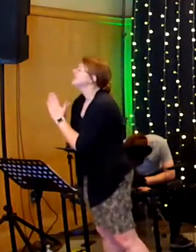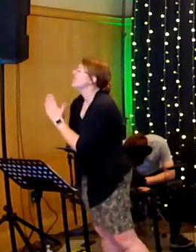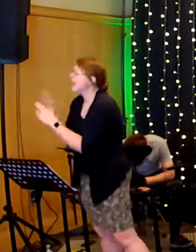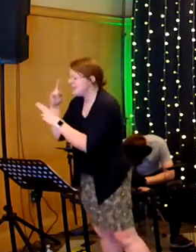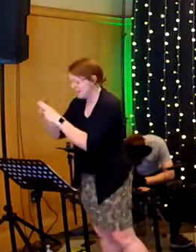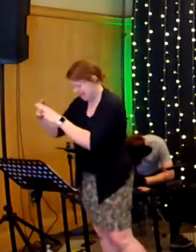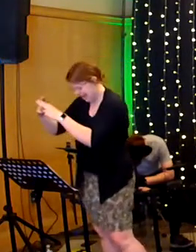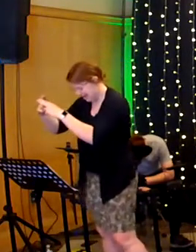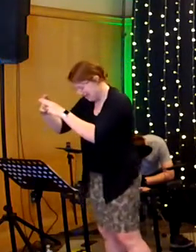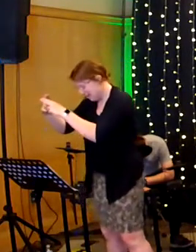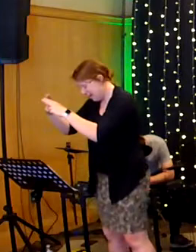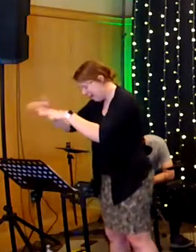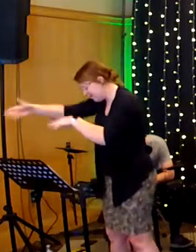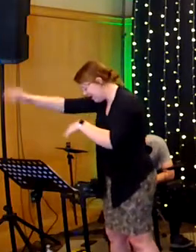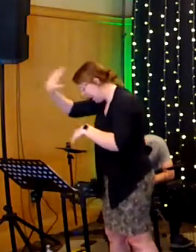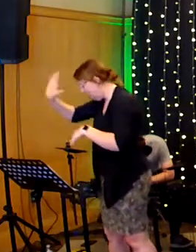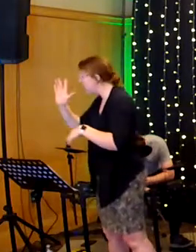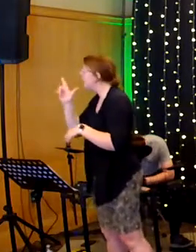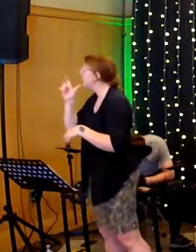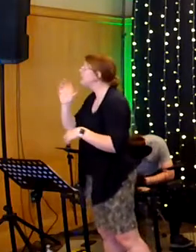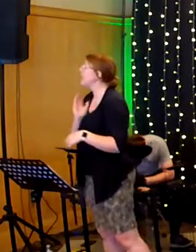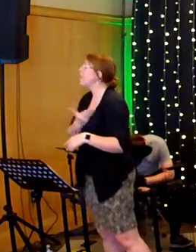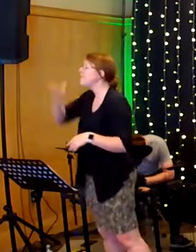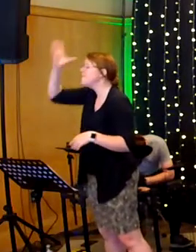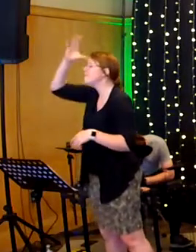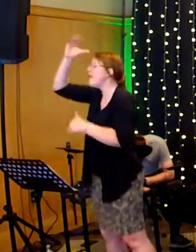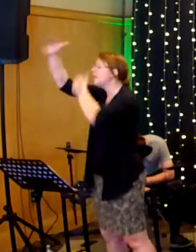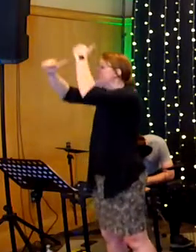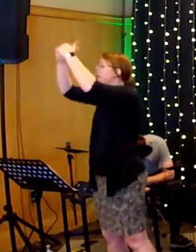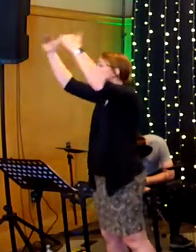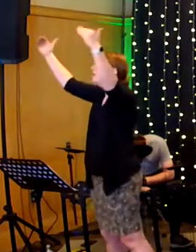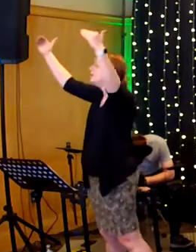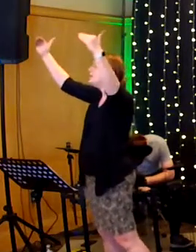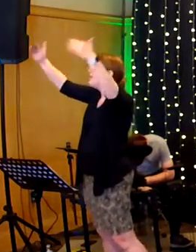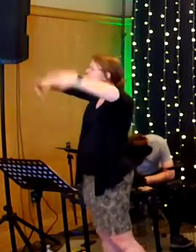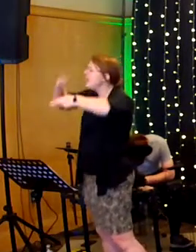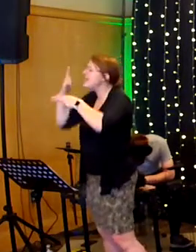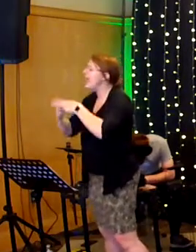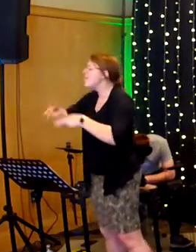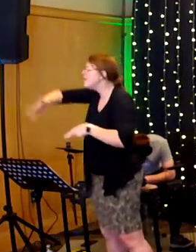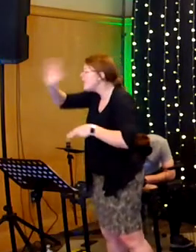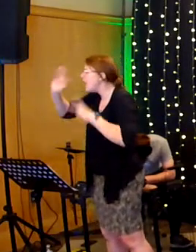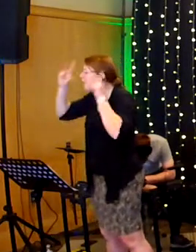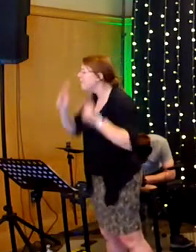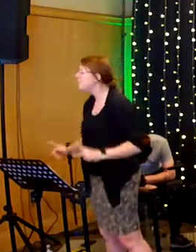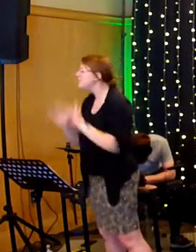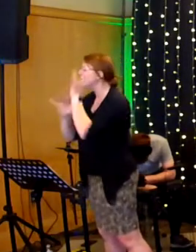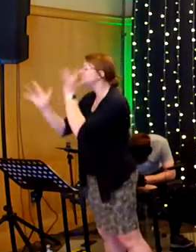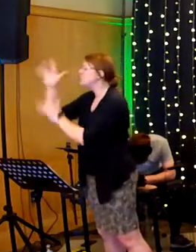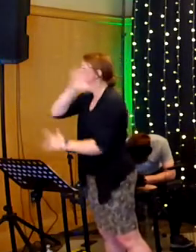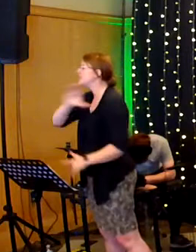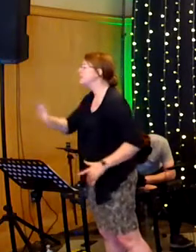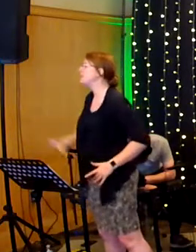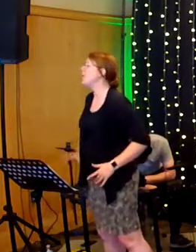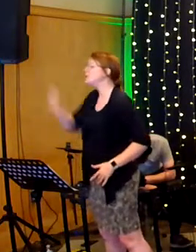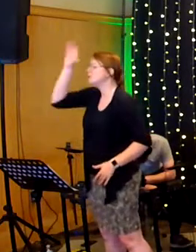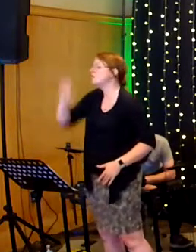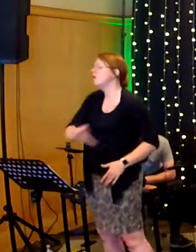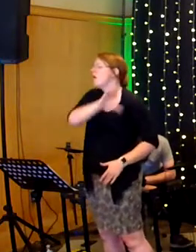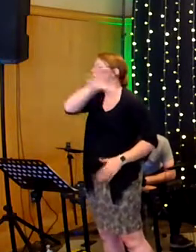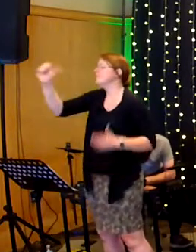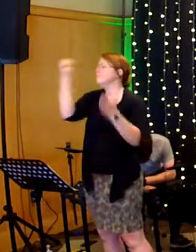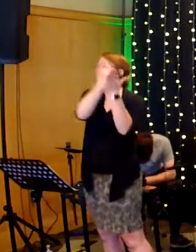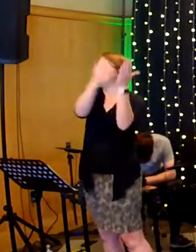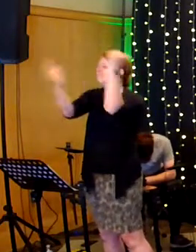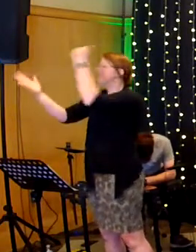in the name of God, our Father in heaven, in the name of God and the person of Jesus Christ who died on the